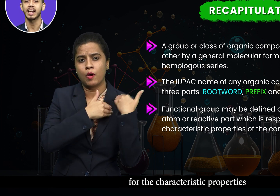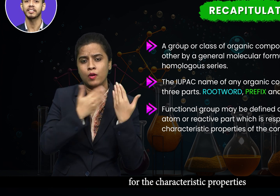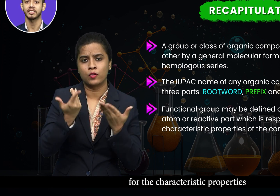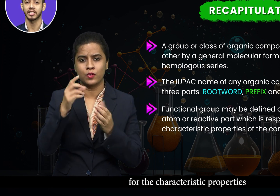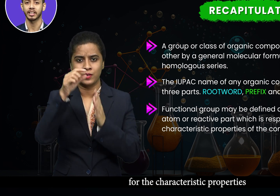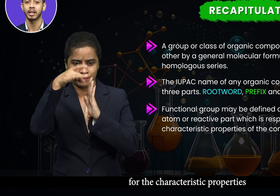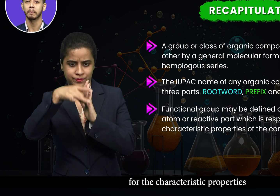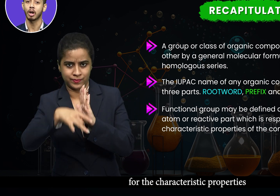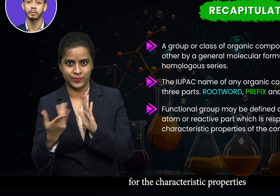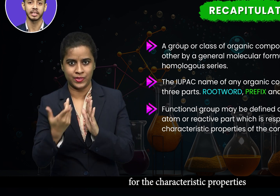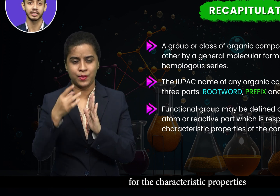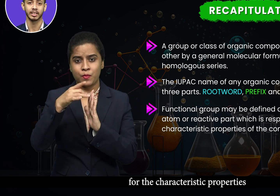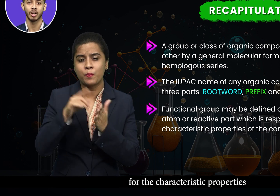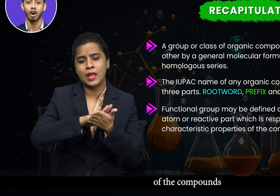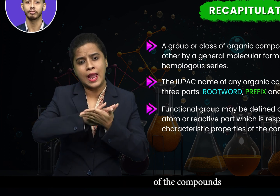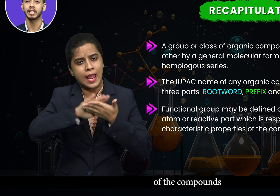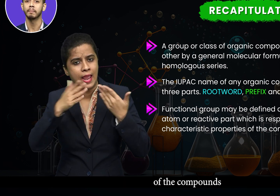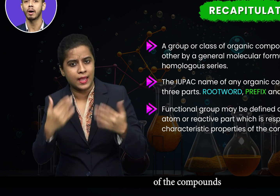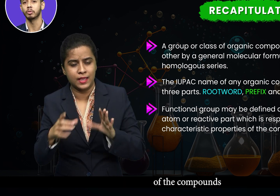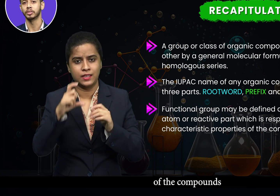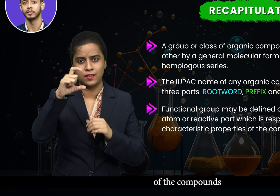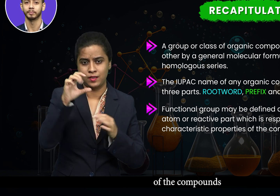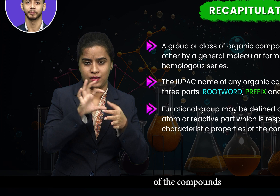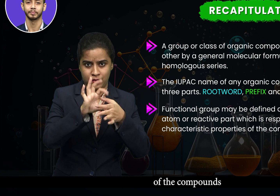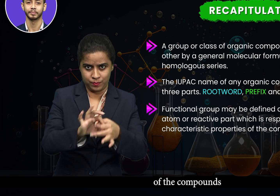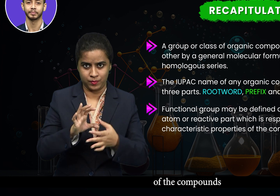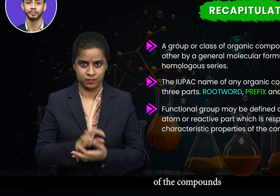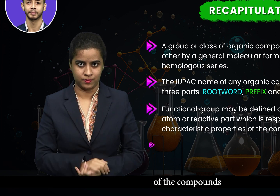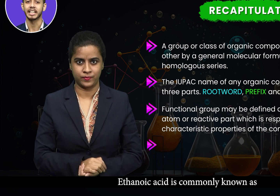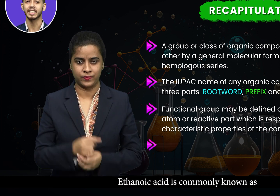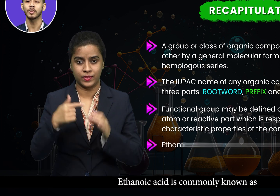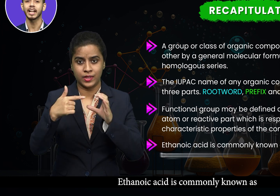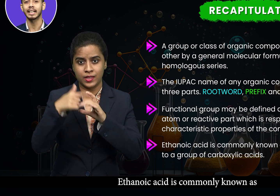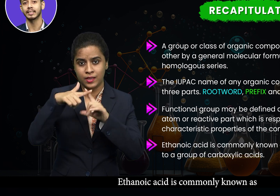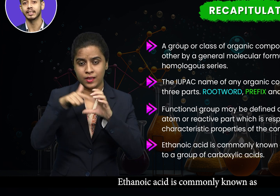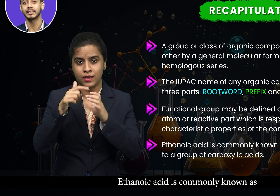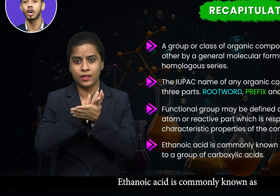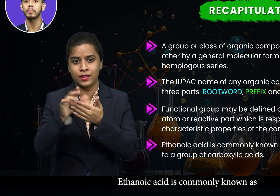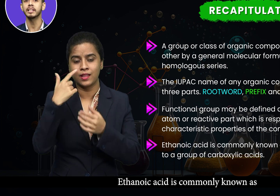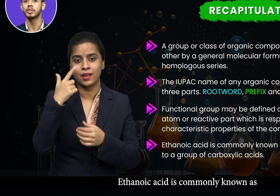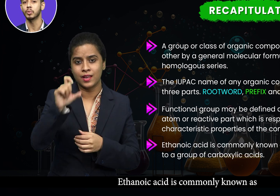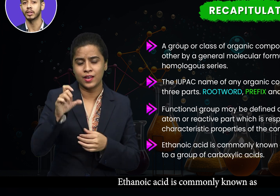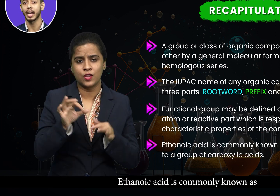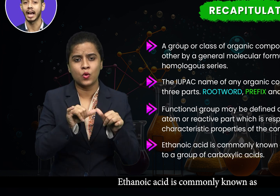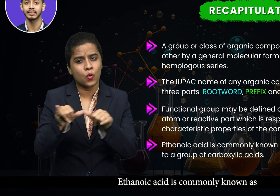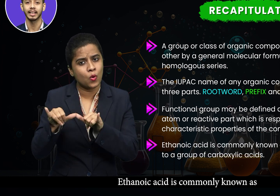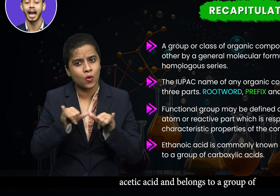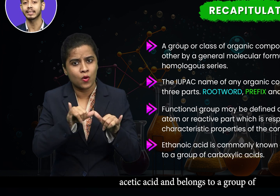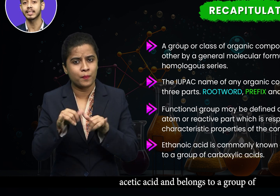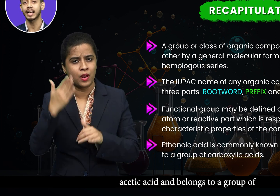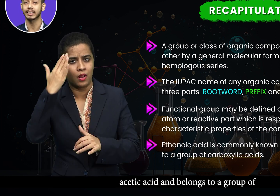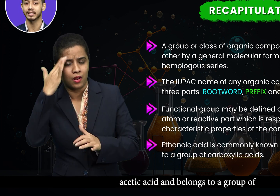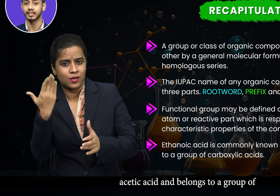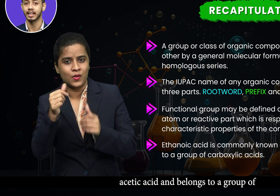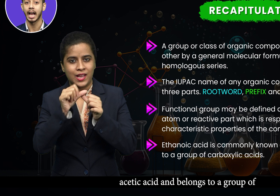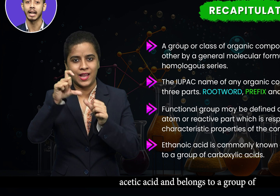the characteristic properties of the compounds. Ethanoic acid is commonly known as